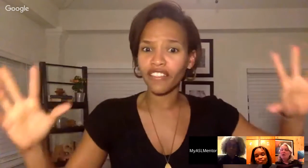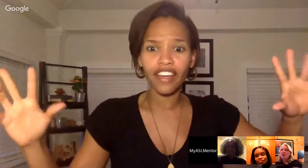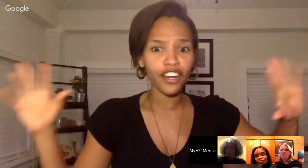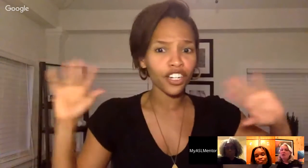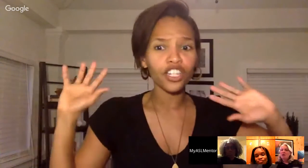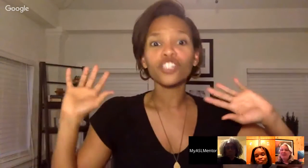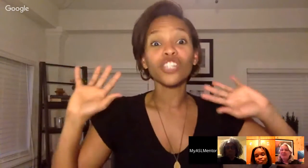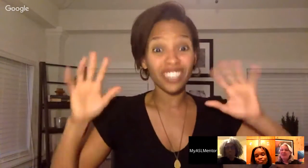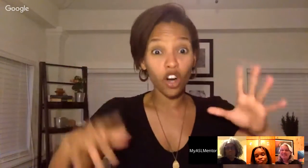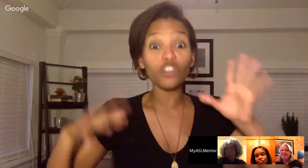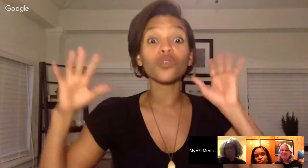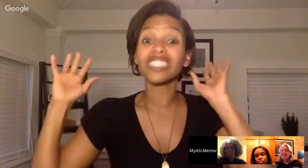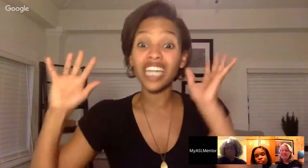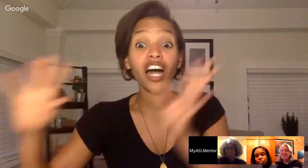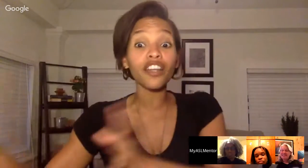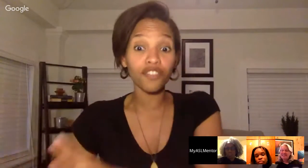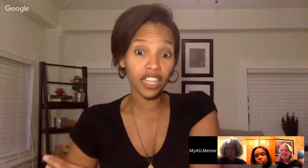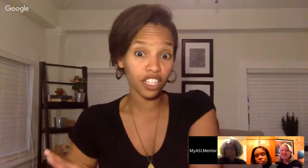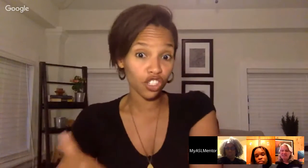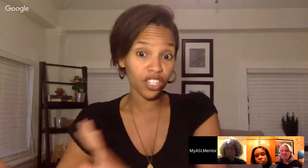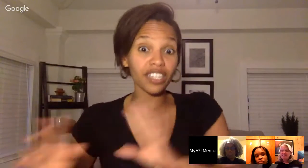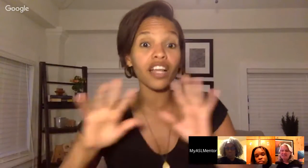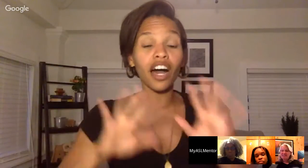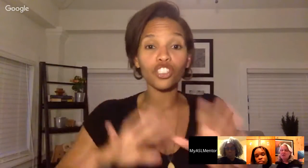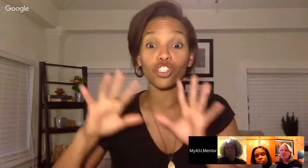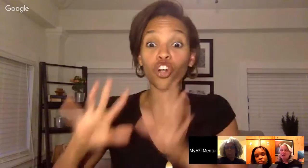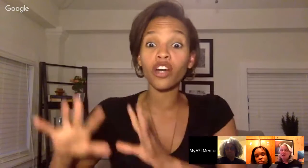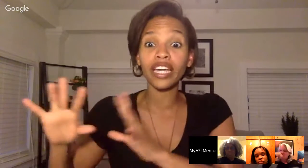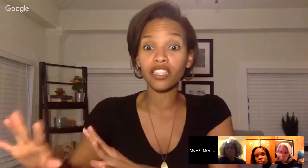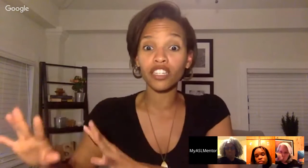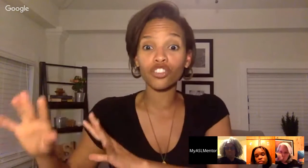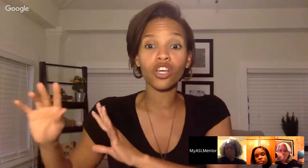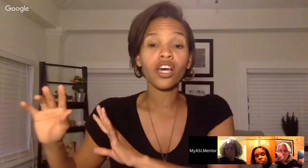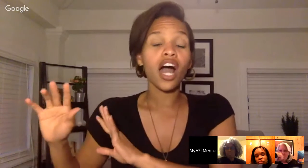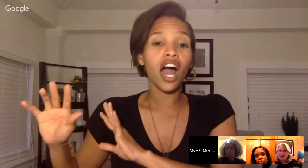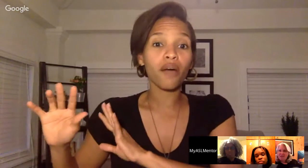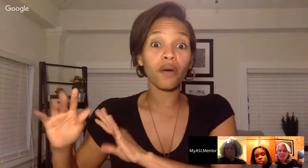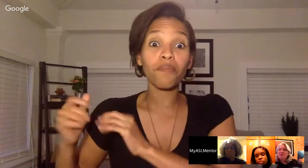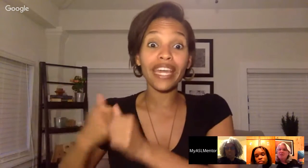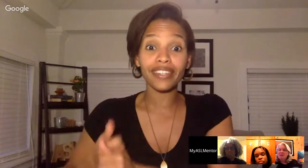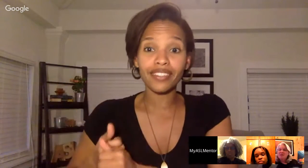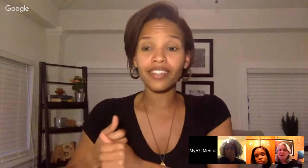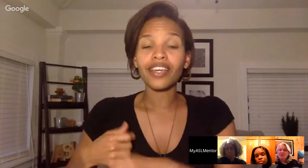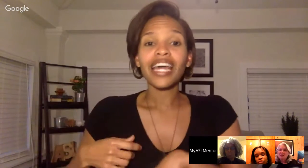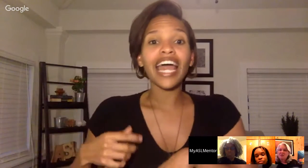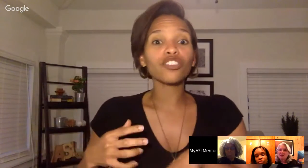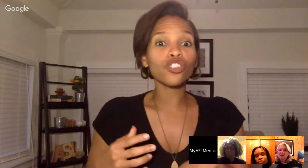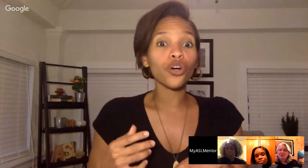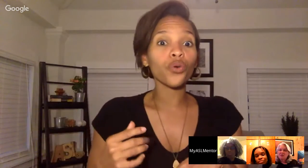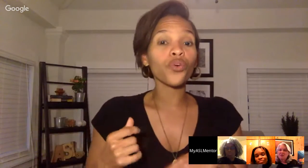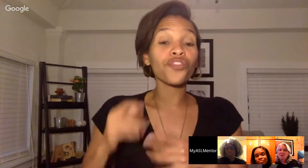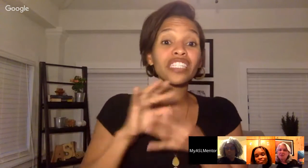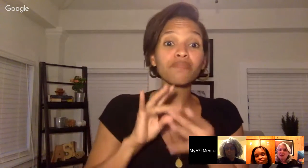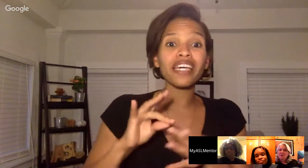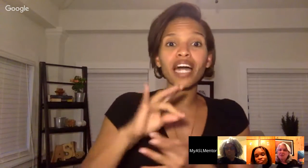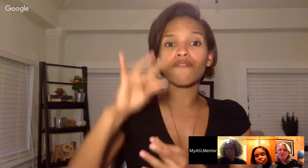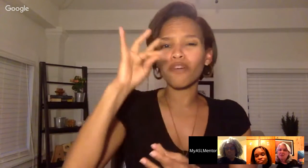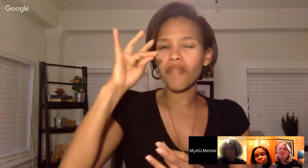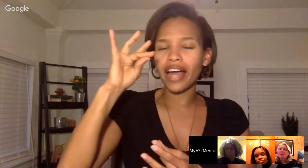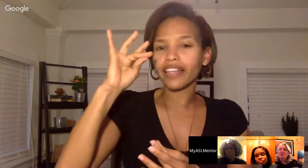in there, she has also a ton of English. She has a strong English base. And so this may come from that